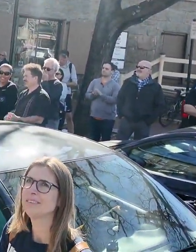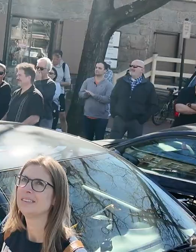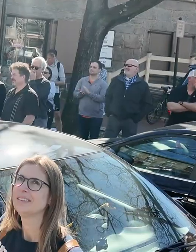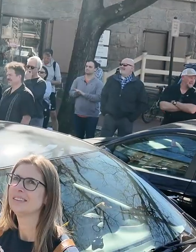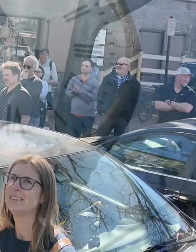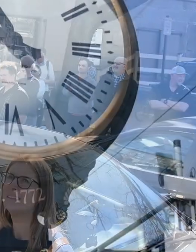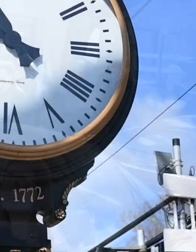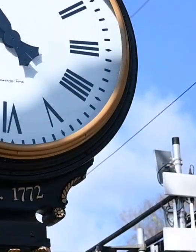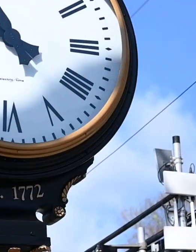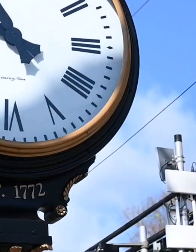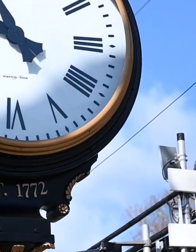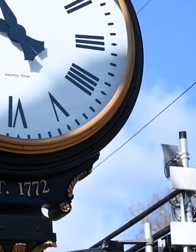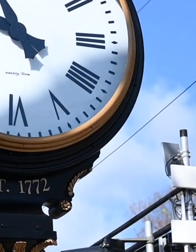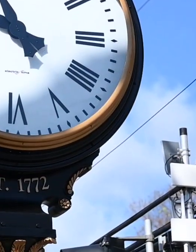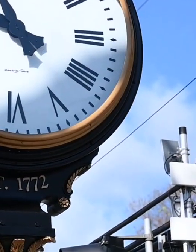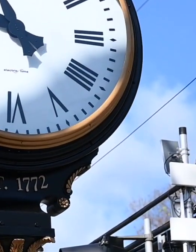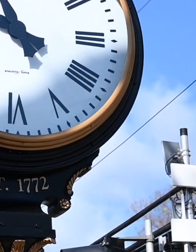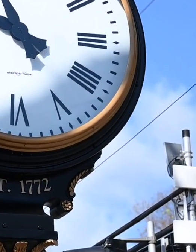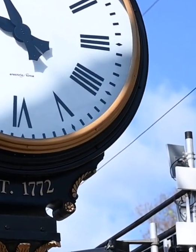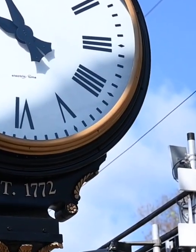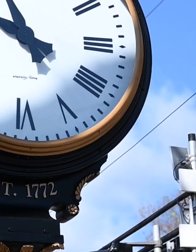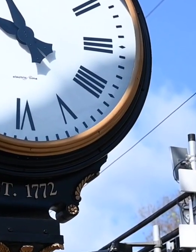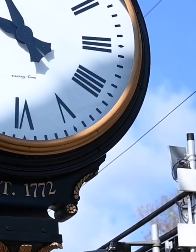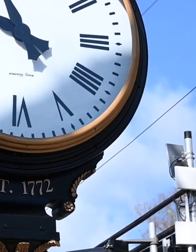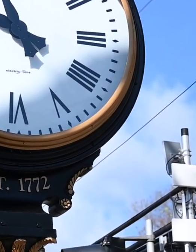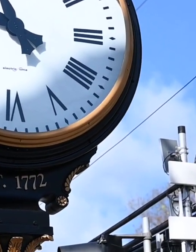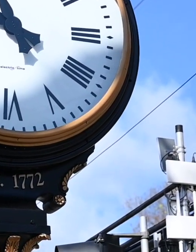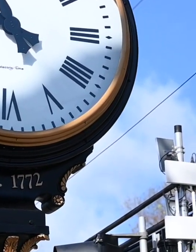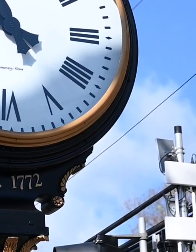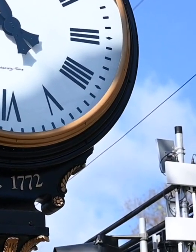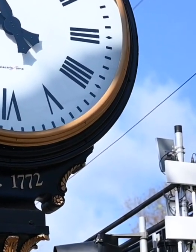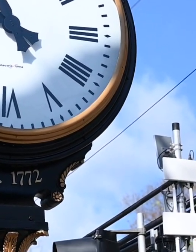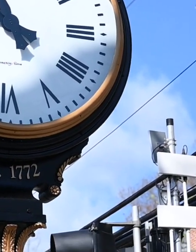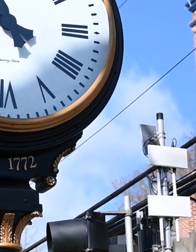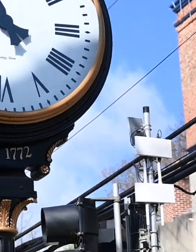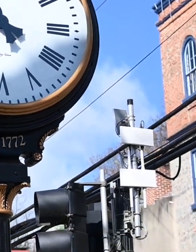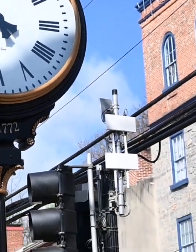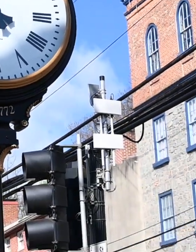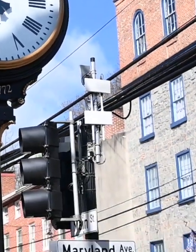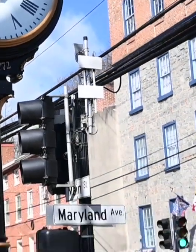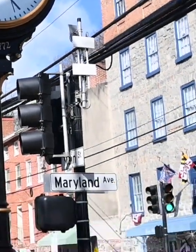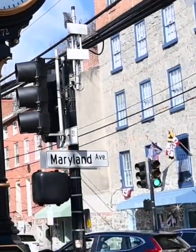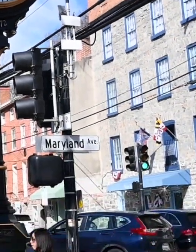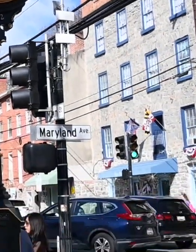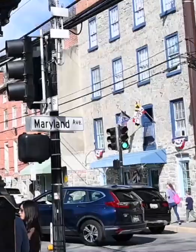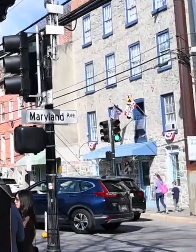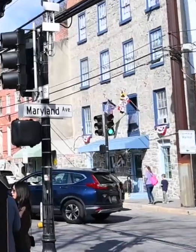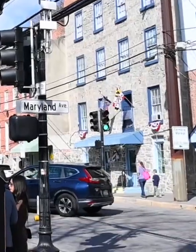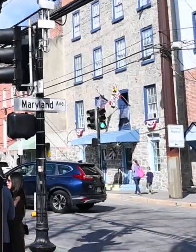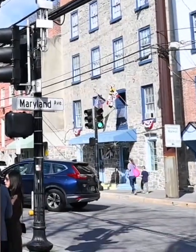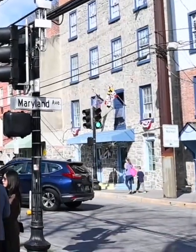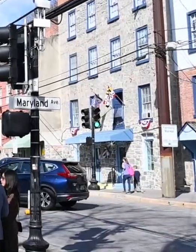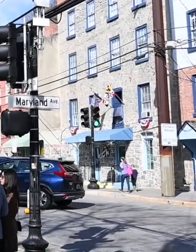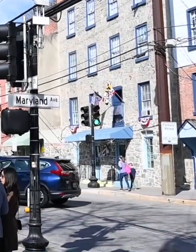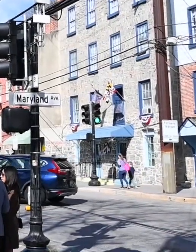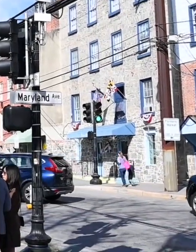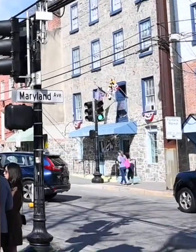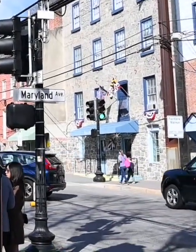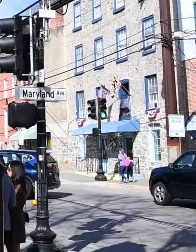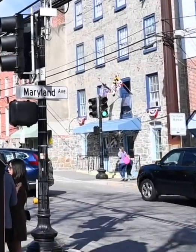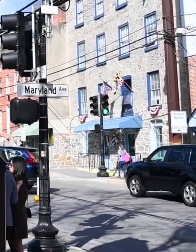This clock reminds us of something important. The past isn't gone, it's part of what drives us